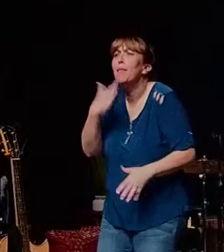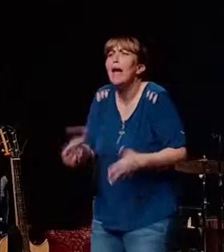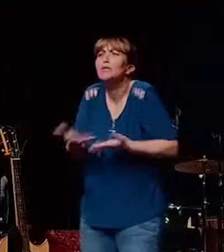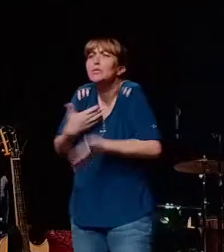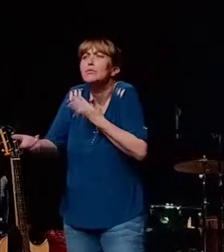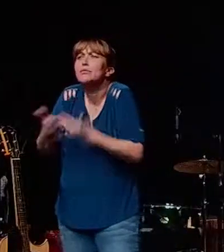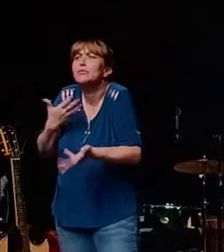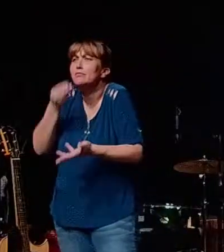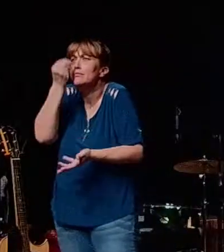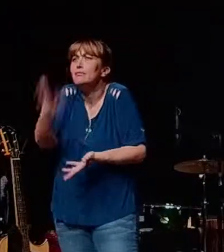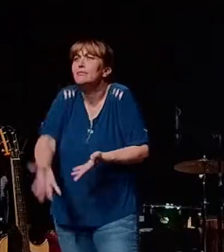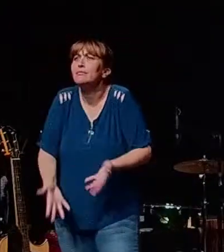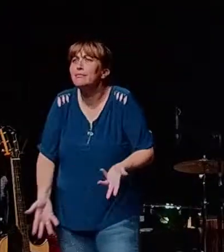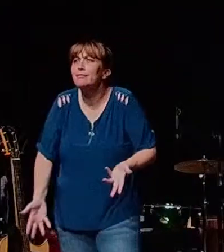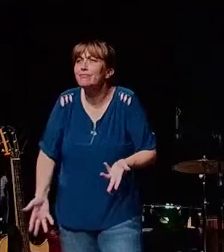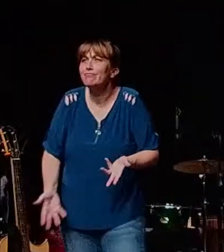it